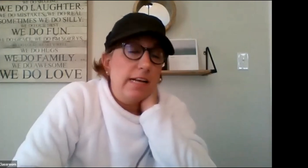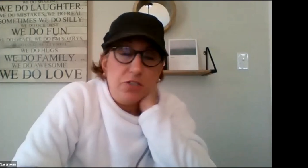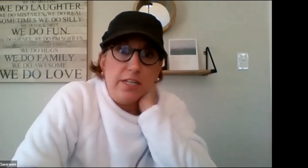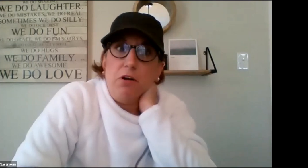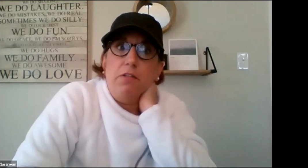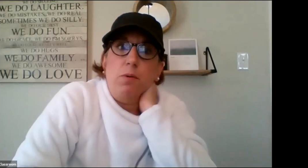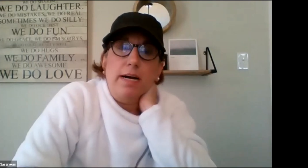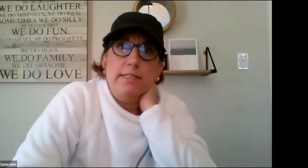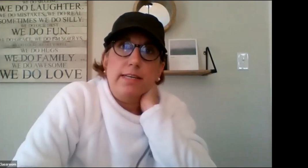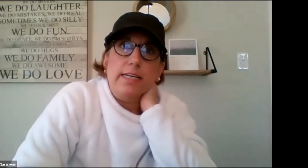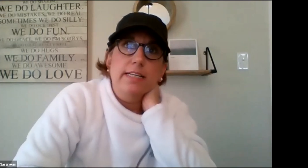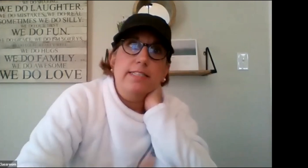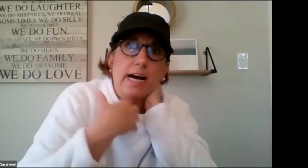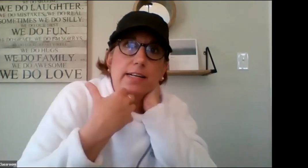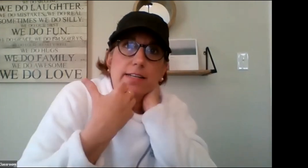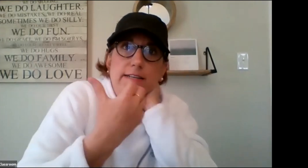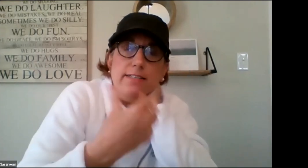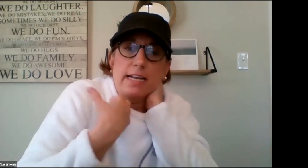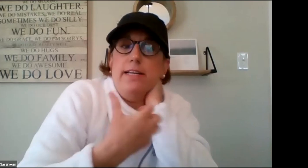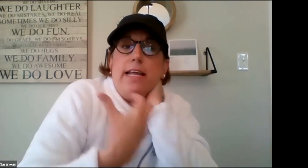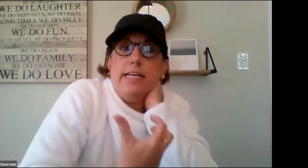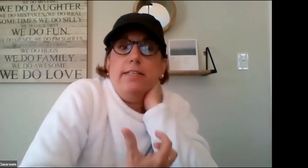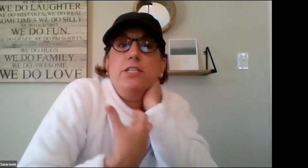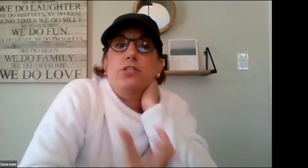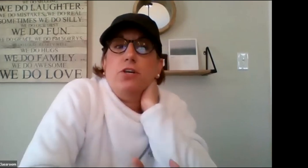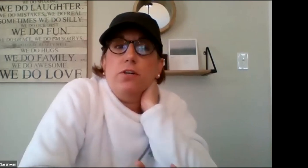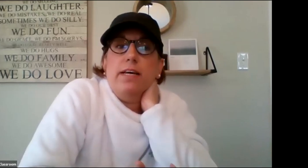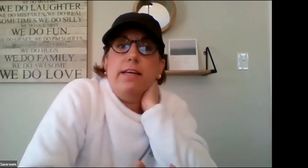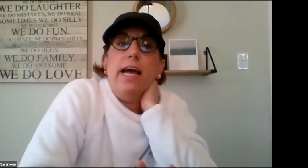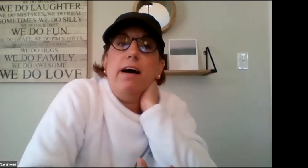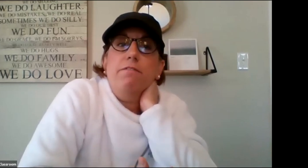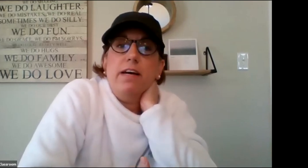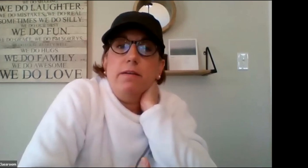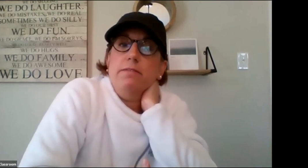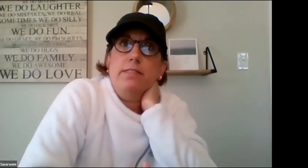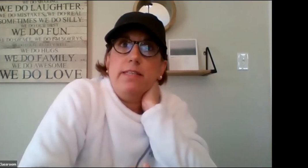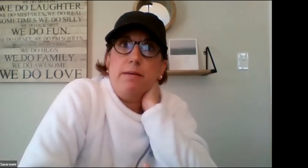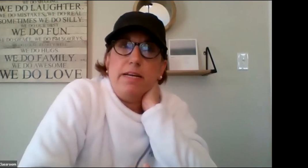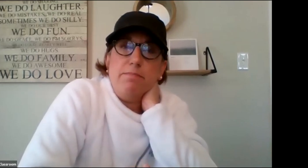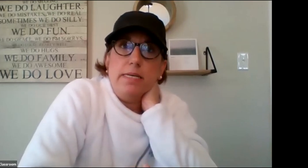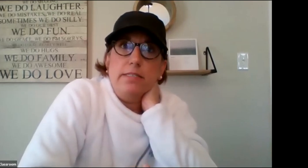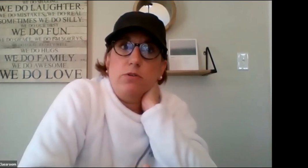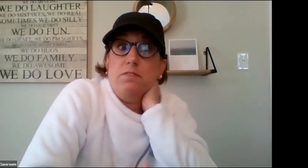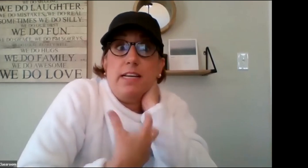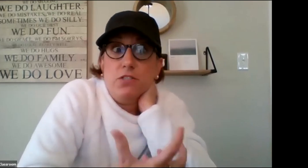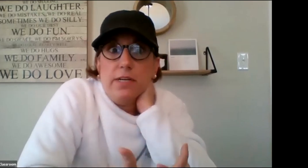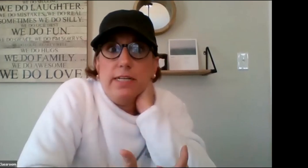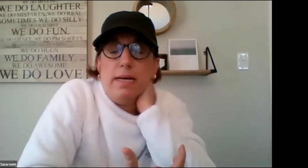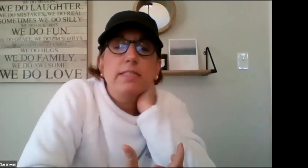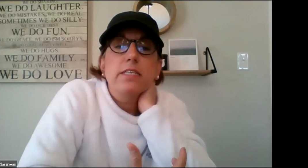intentionally or otherwise? Like, is that an innate concern that they have, that they might be sort of censoring the